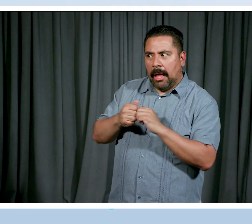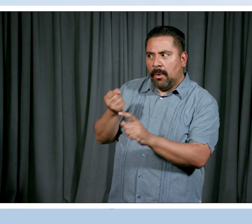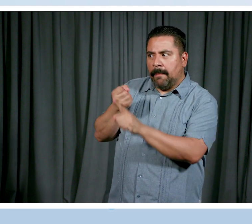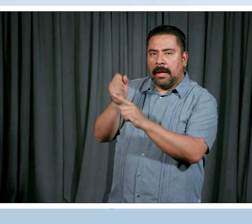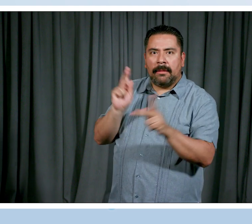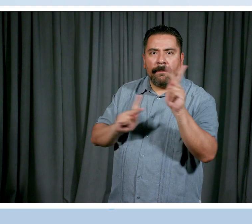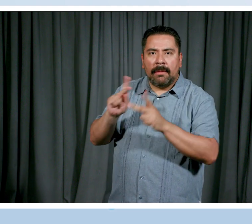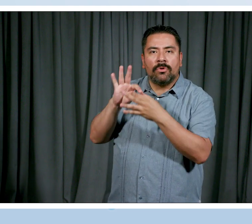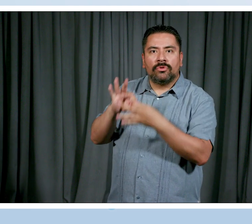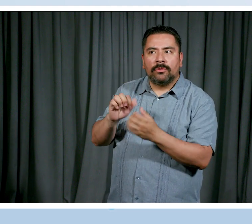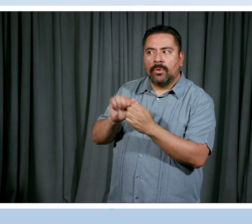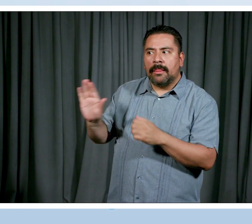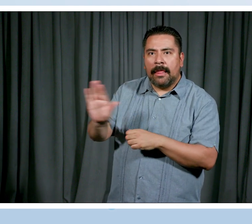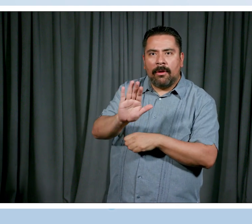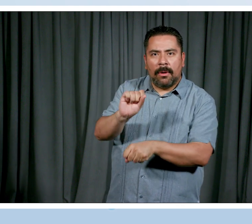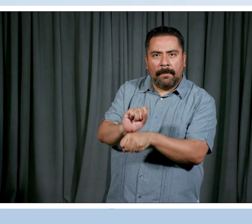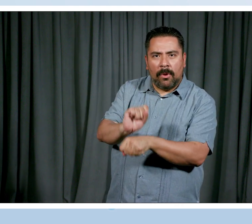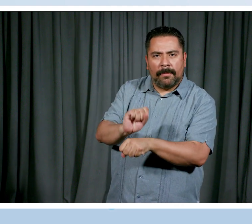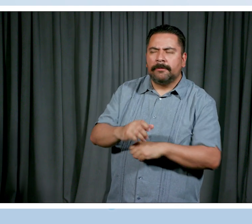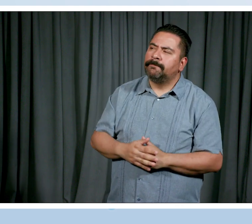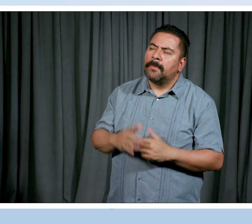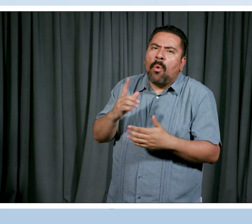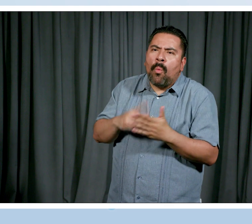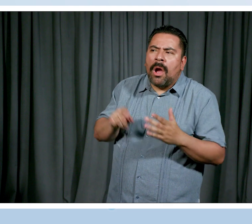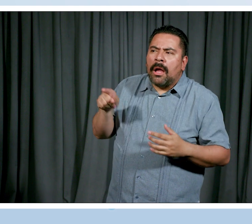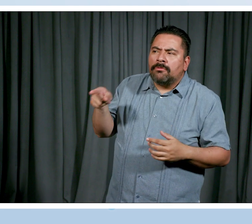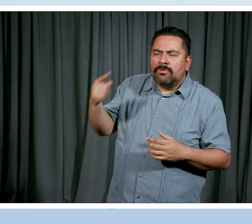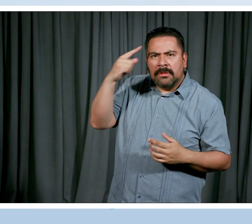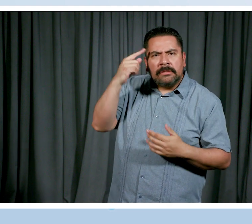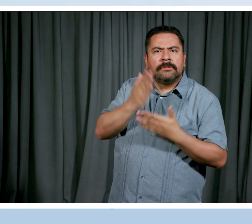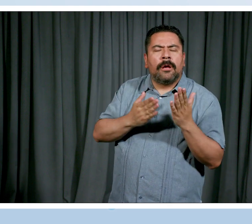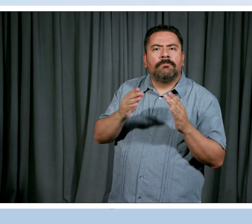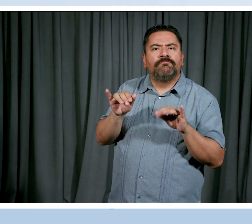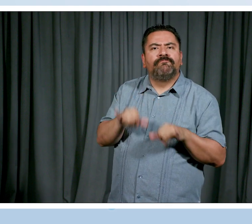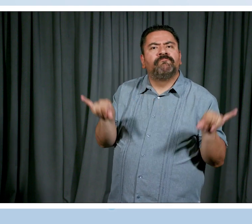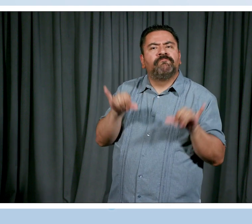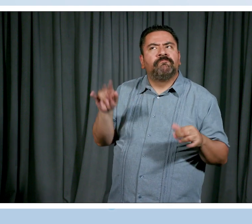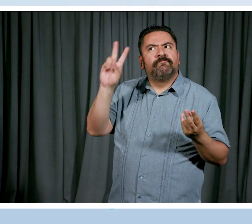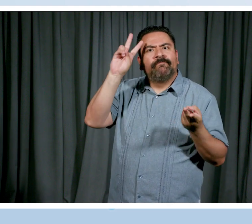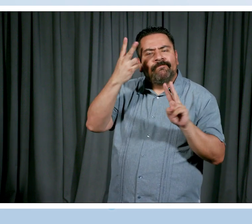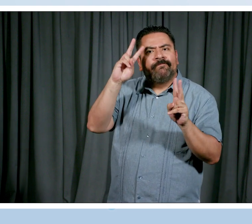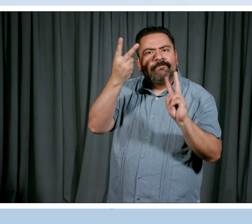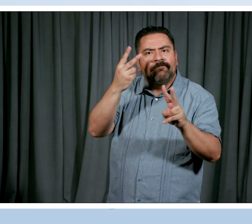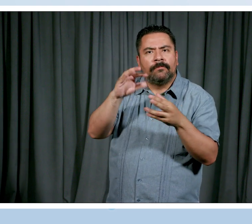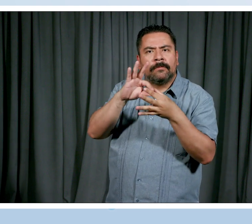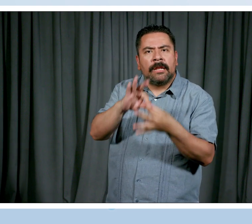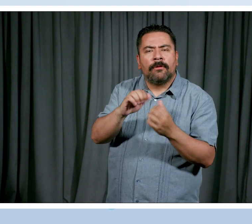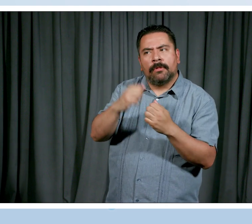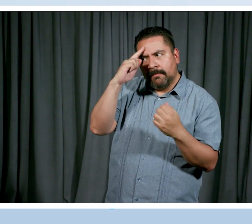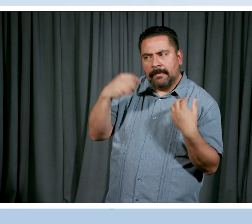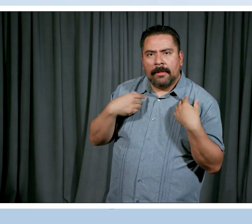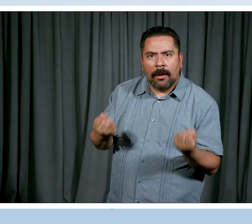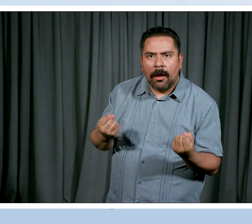impacts people in terms of their employment. So what do you think some common misconceptions are around mental health and how